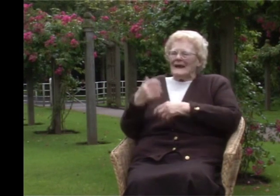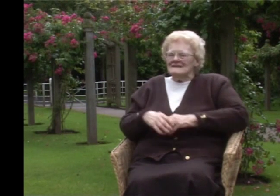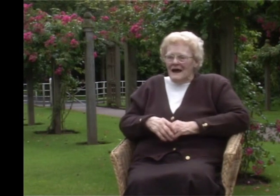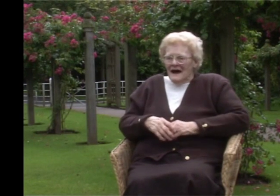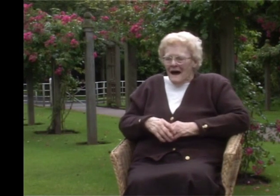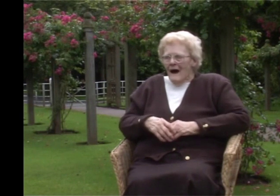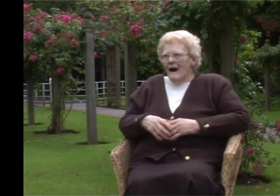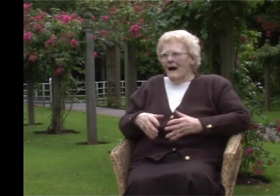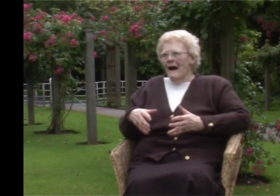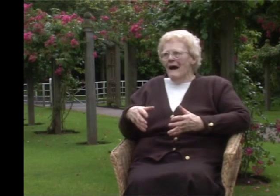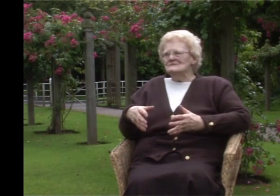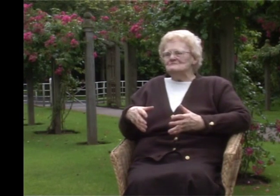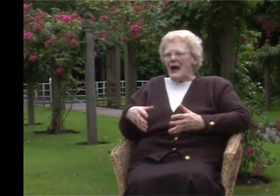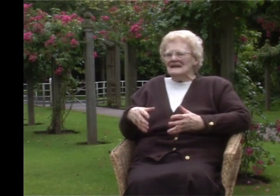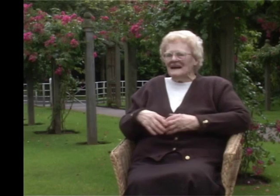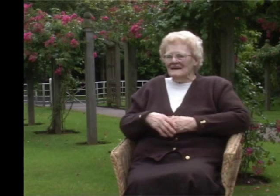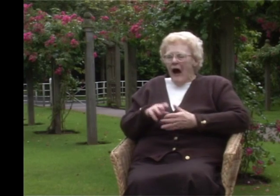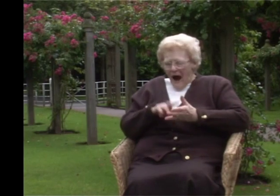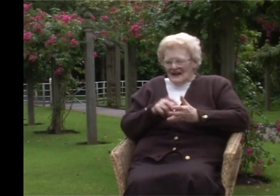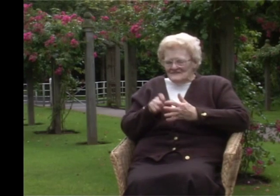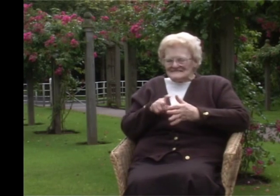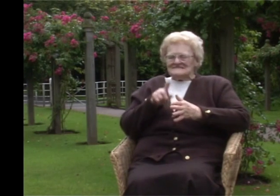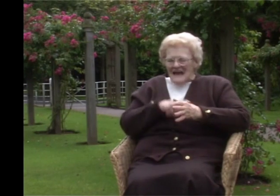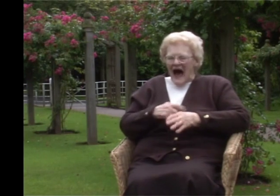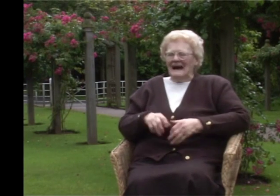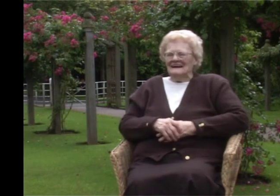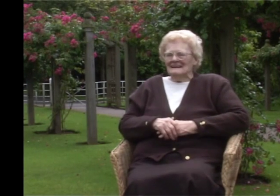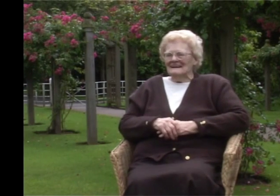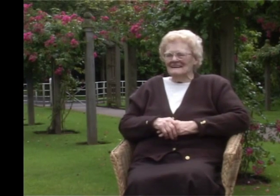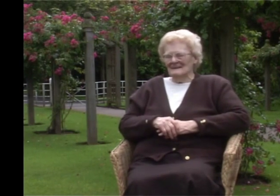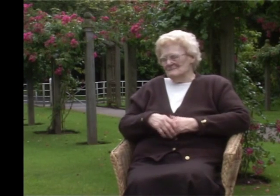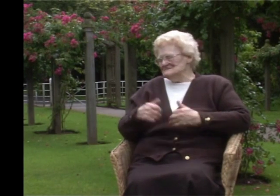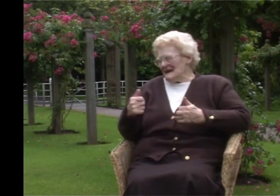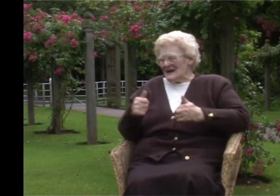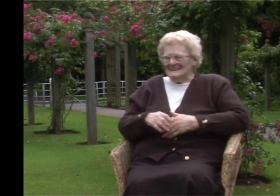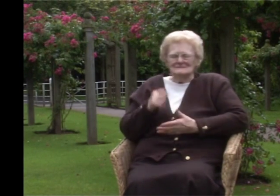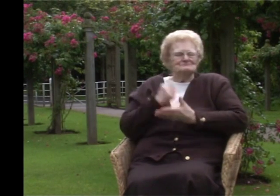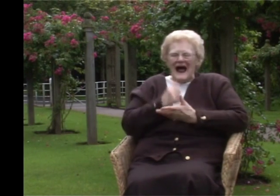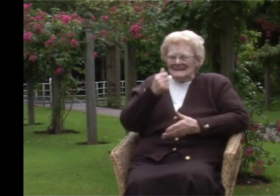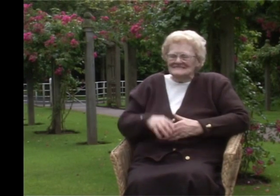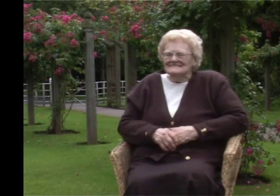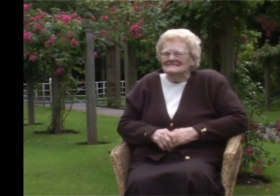beauty queen competition. It was such a surprise, especially to win on VE Day. It was fantastic.